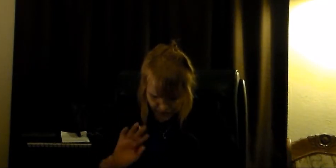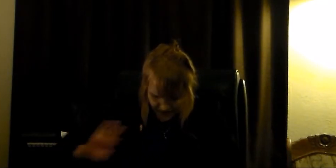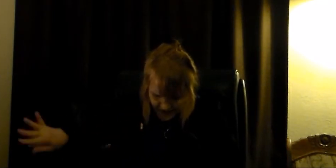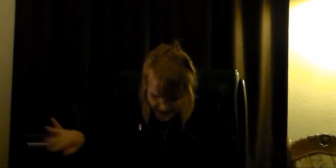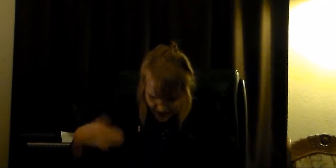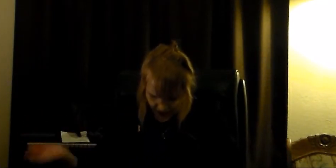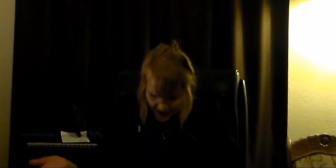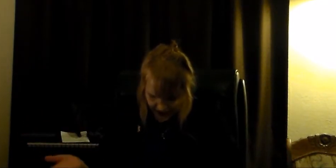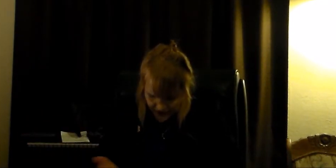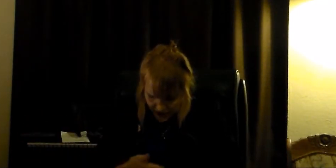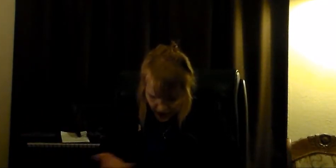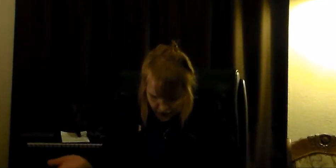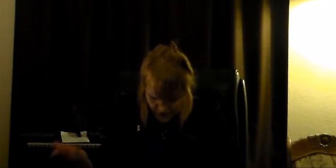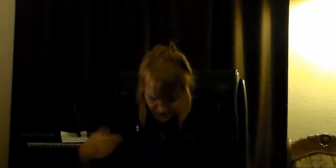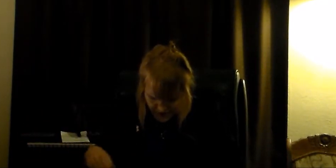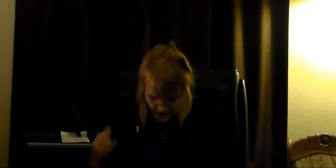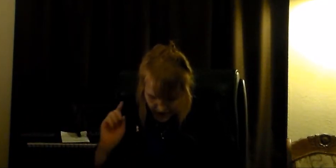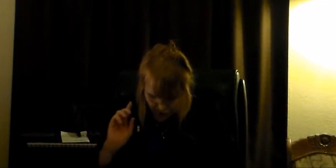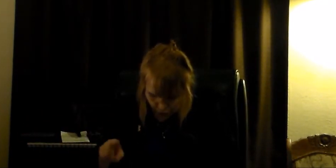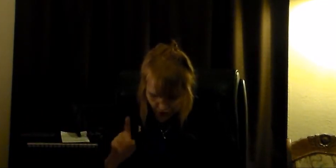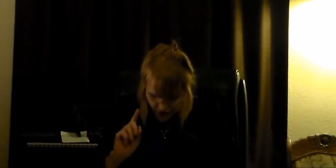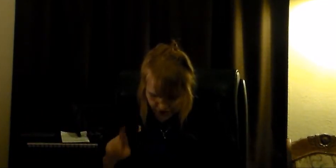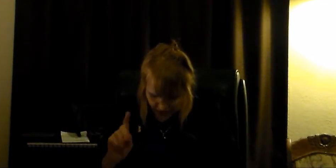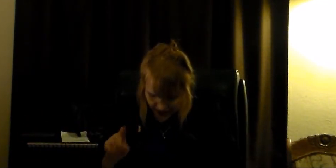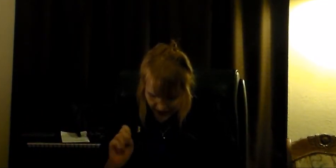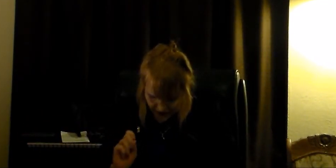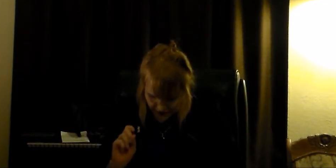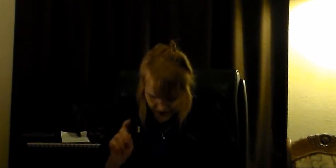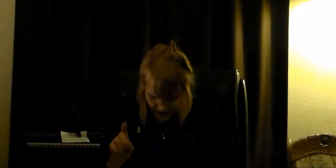a distant land and use themselves as warriors and mighty hunters.